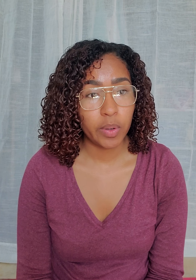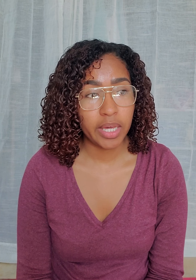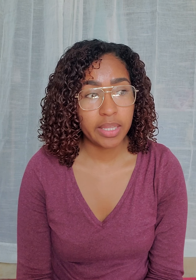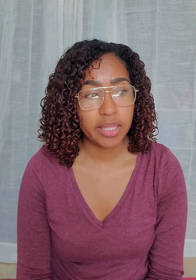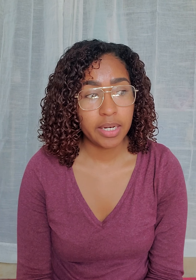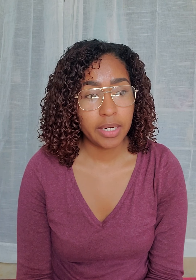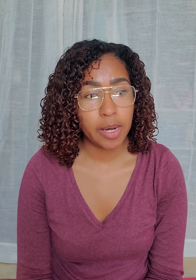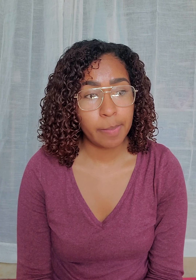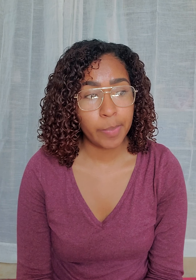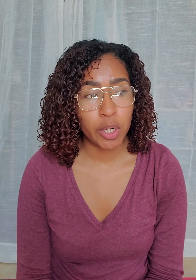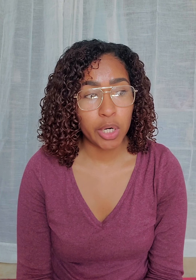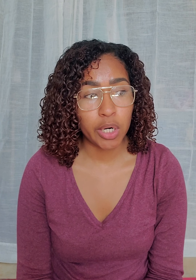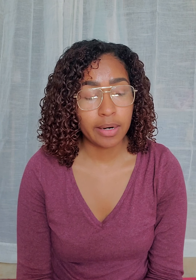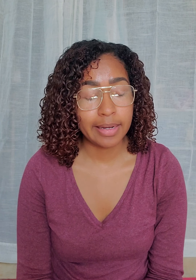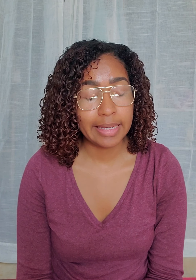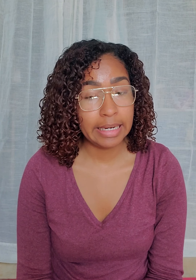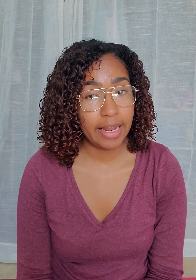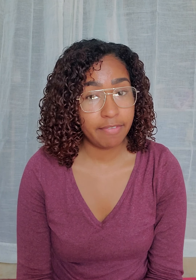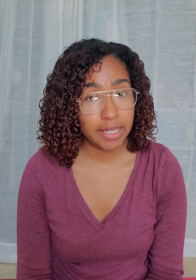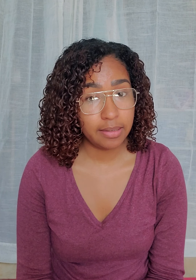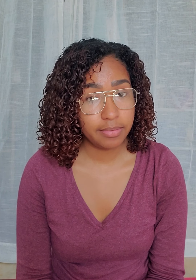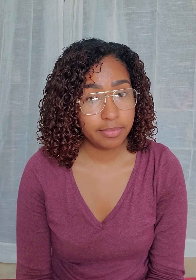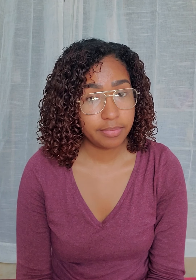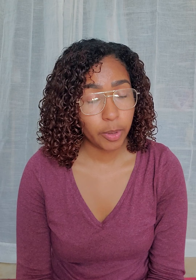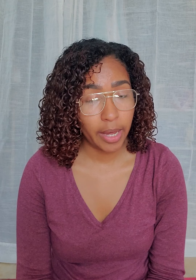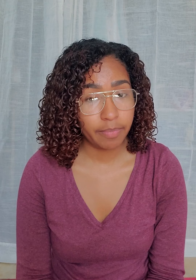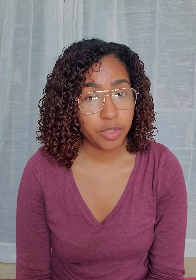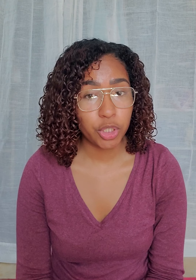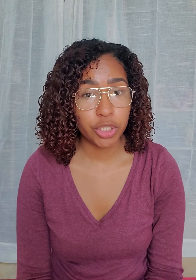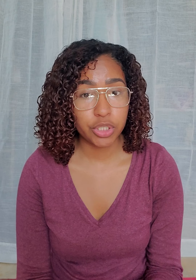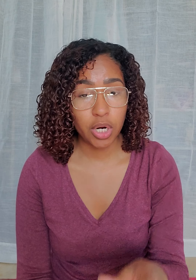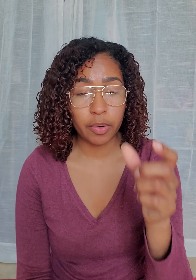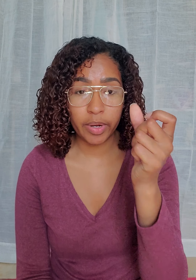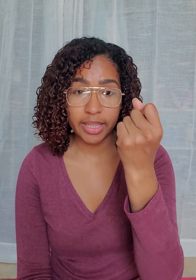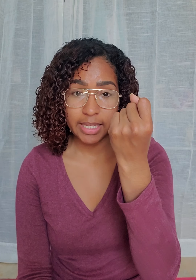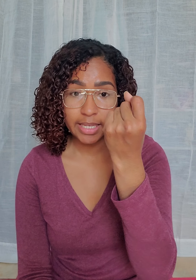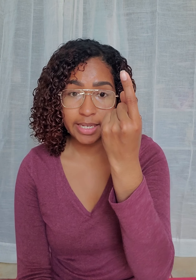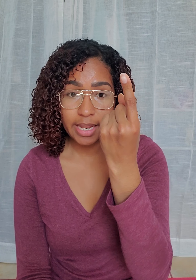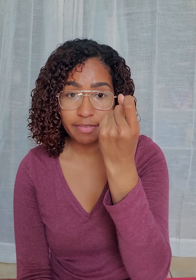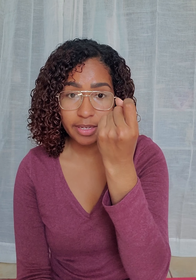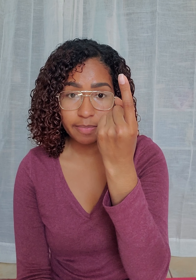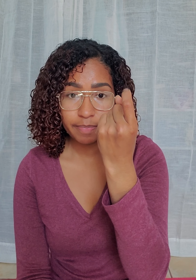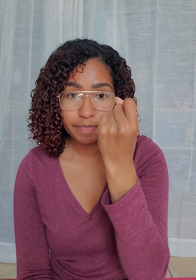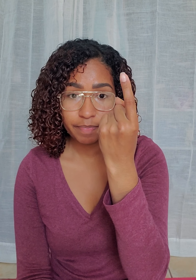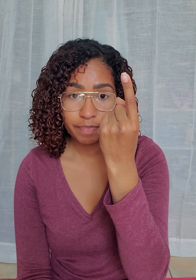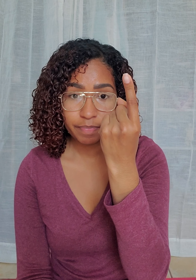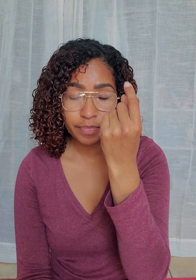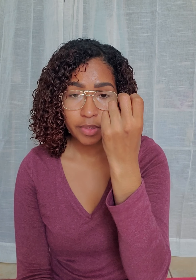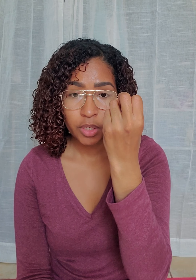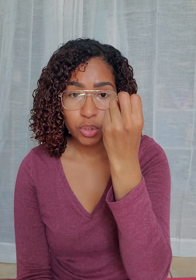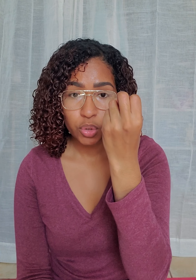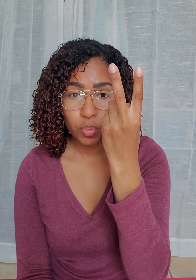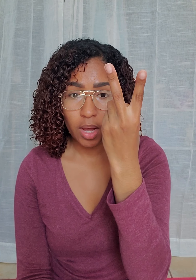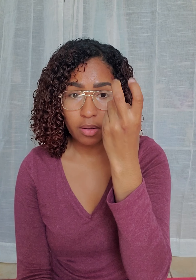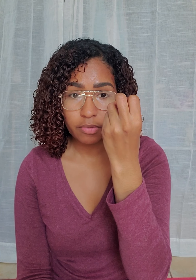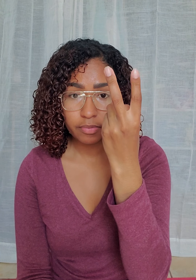with number 11. Okay, so you're going to start with 11, 12,